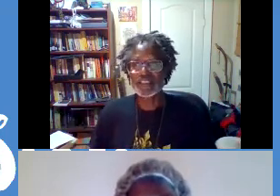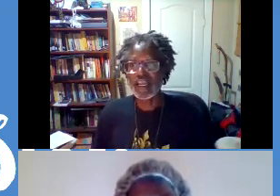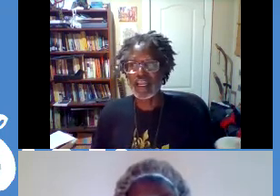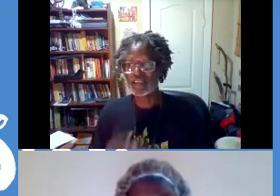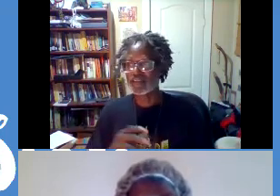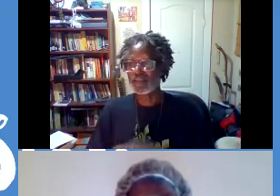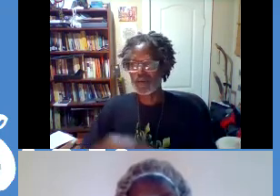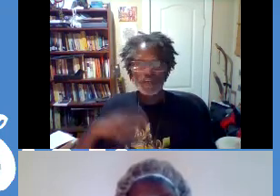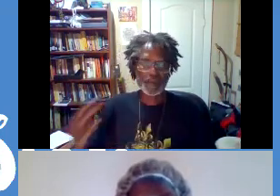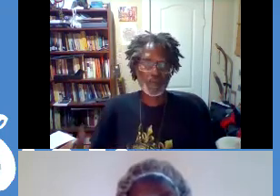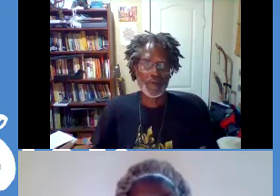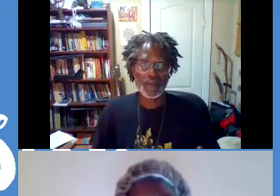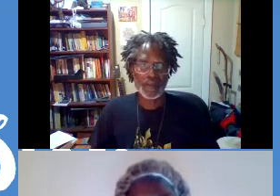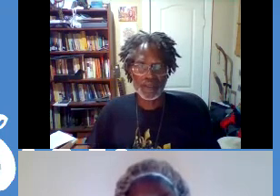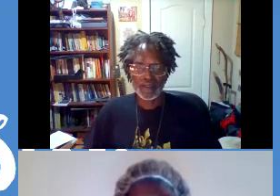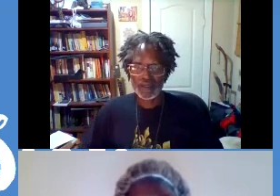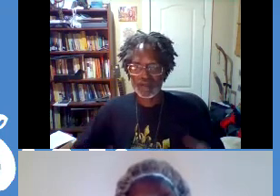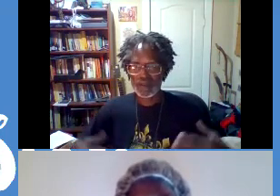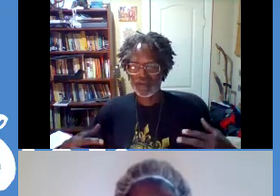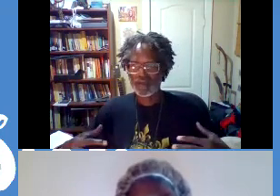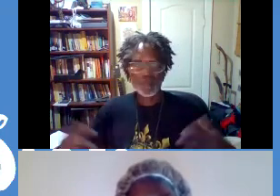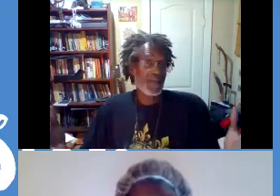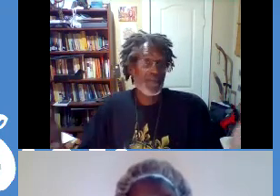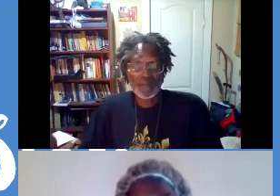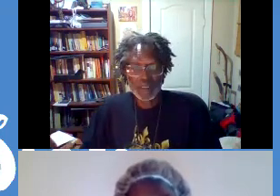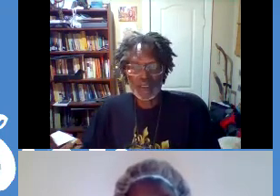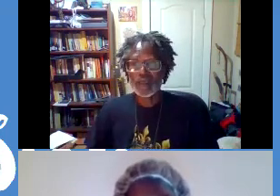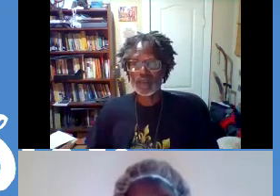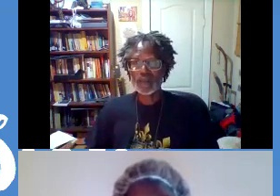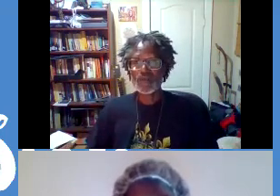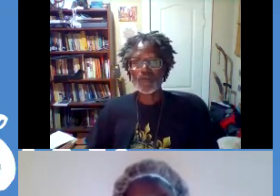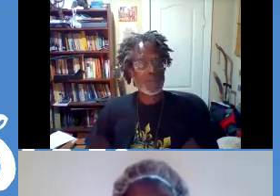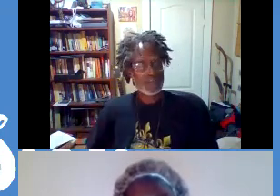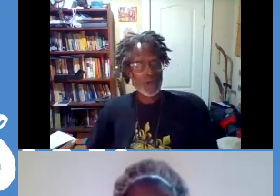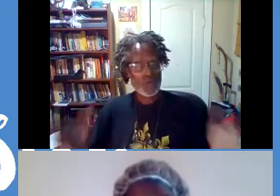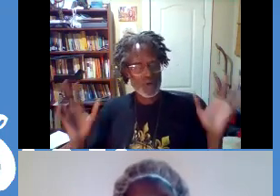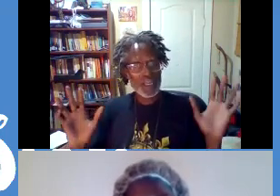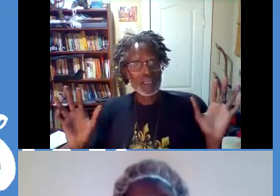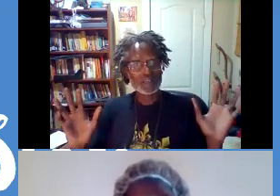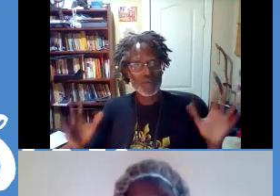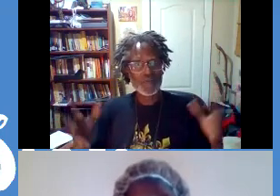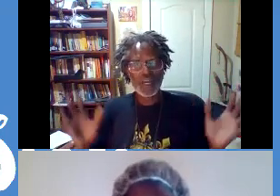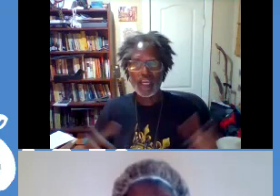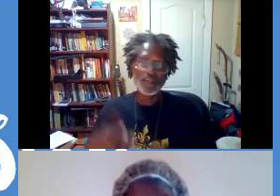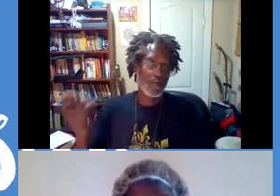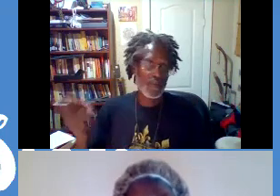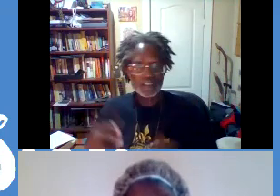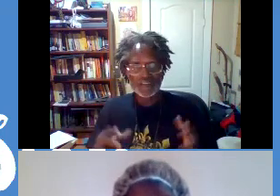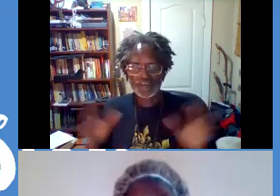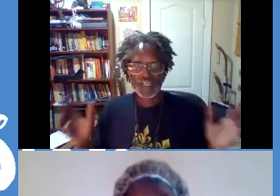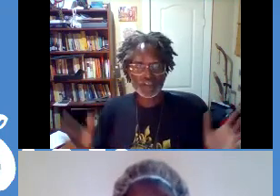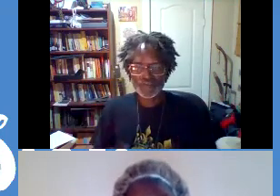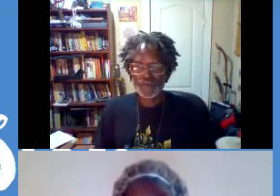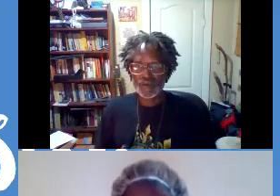can understand that because you know coming up in the black family, we talk with our hands, both our hands, Hmm. our